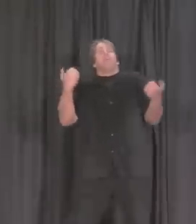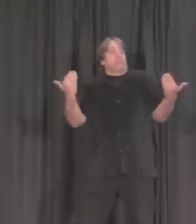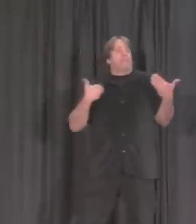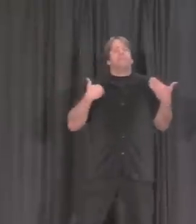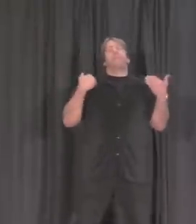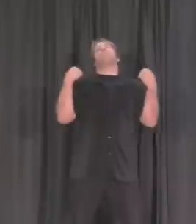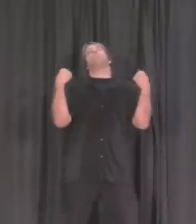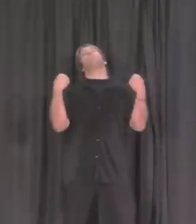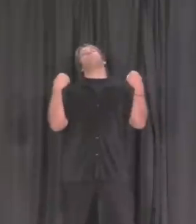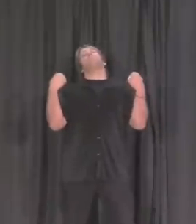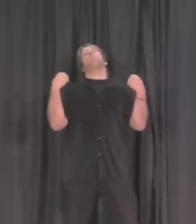I was driving